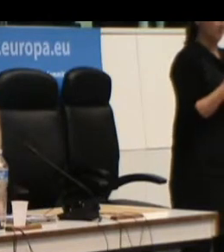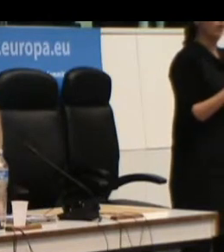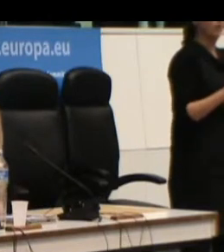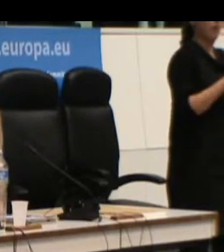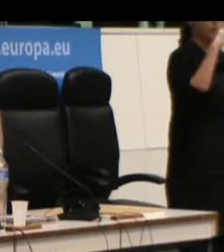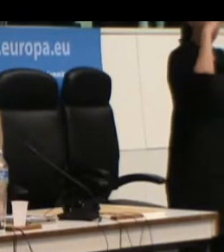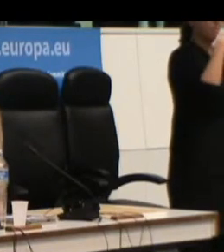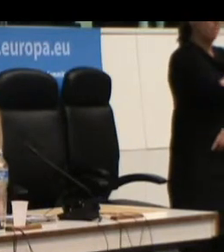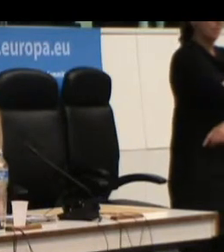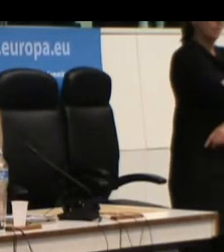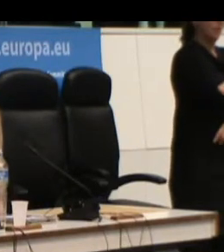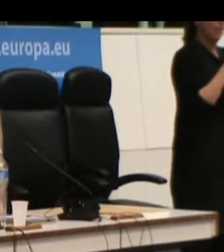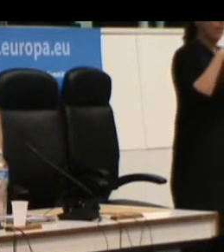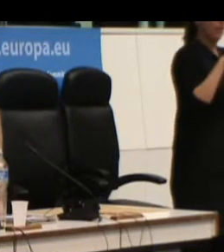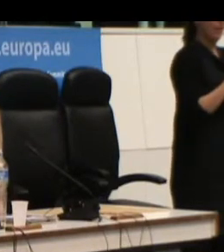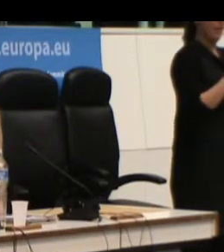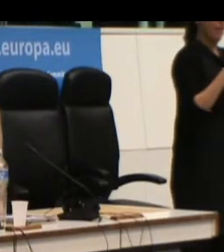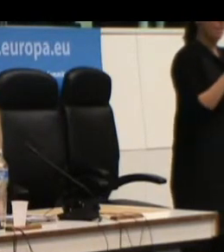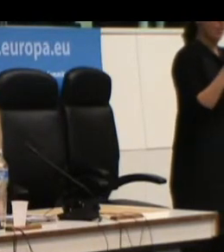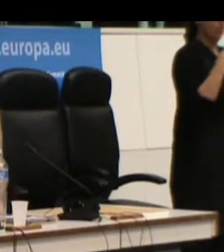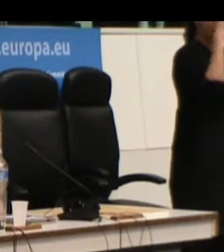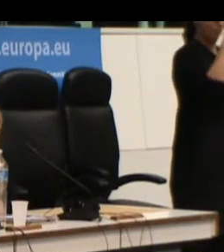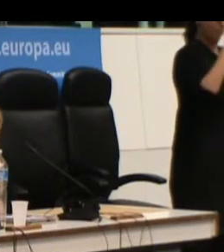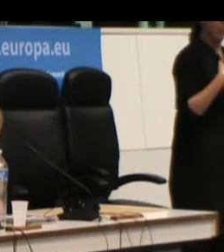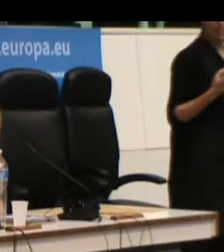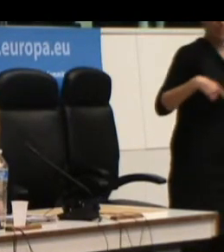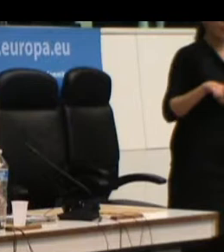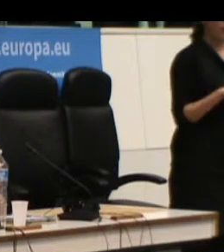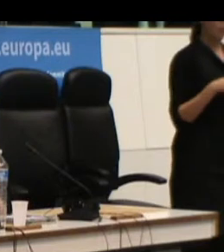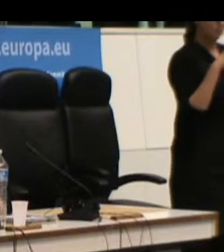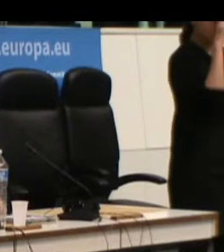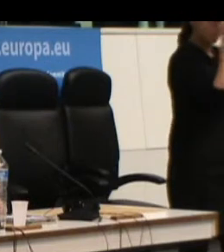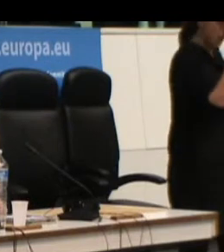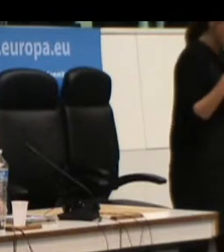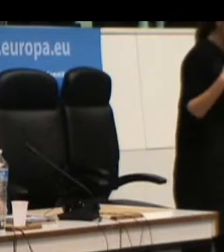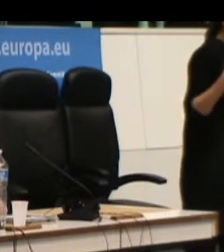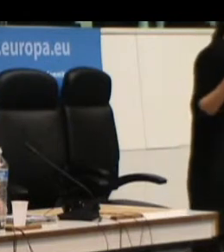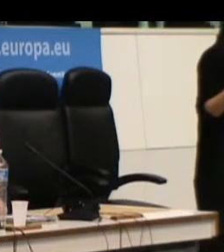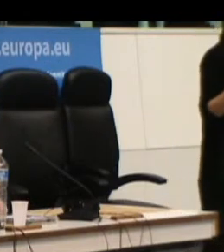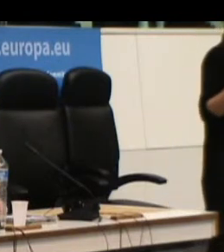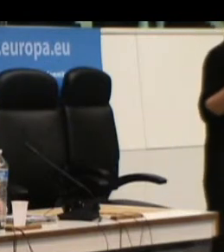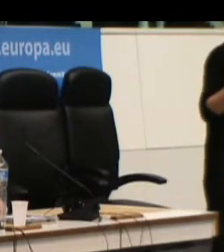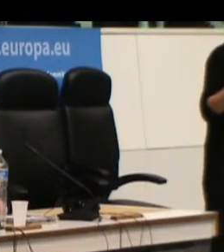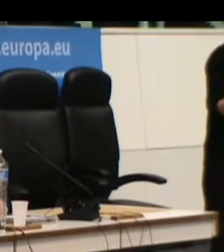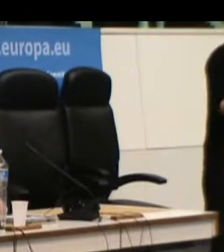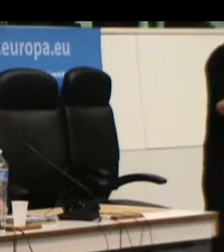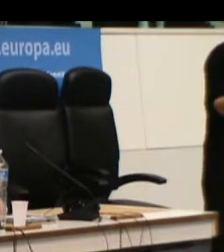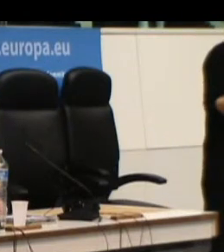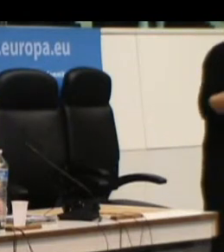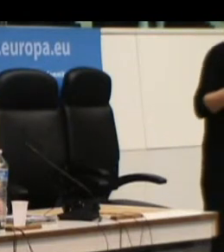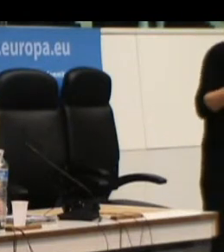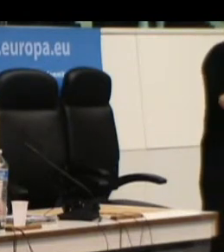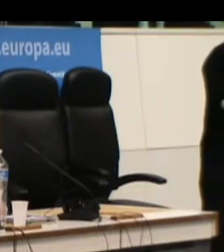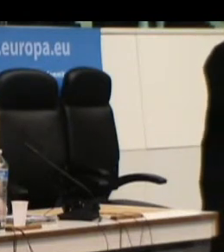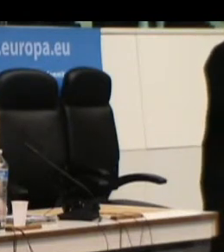we think. So we're slightly unusual, and they're very kind of intrigued that they now have librarians in their midst, and